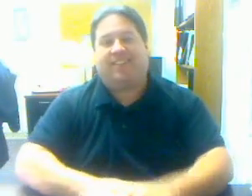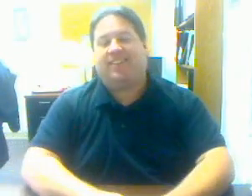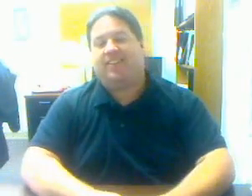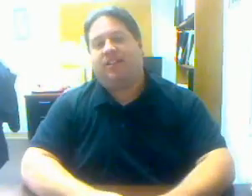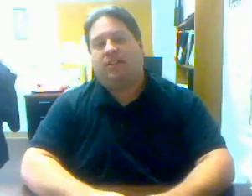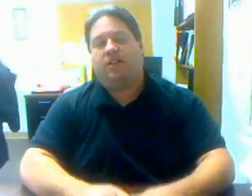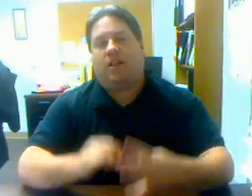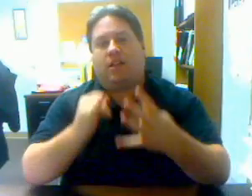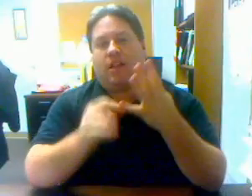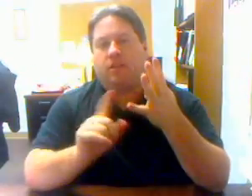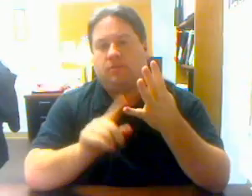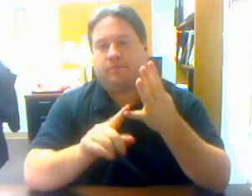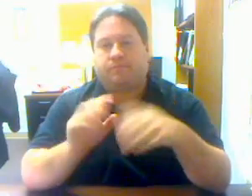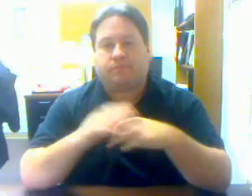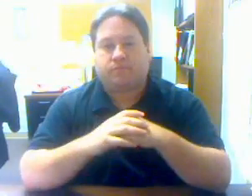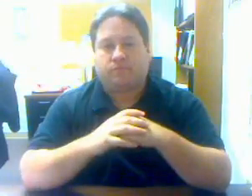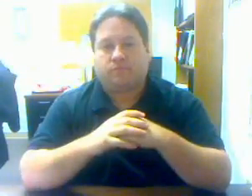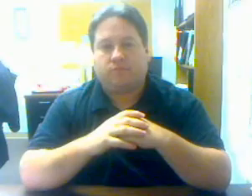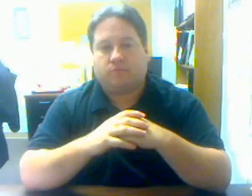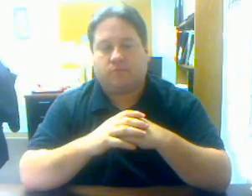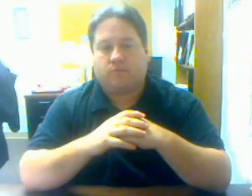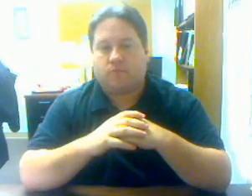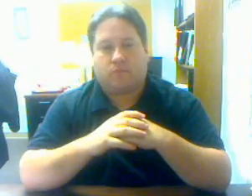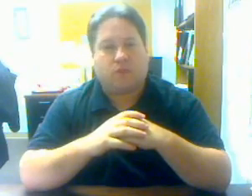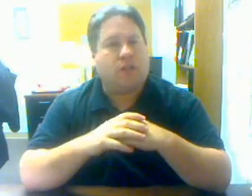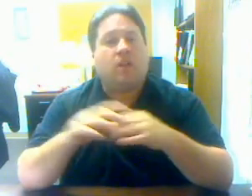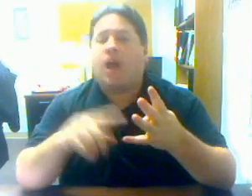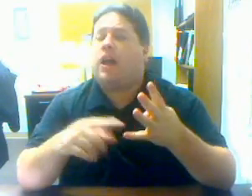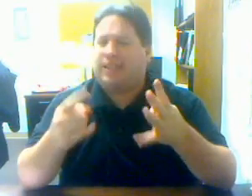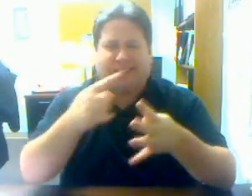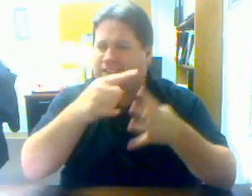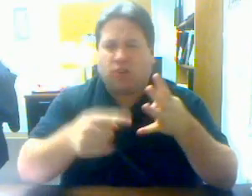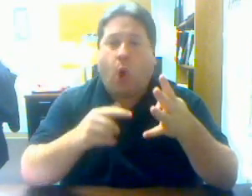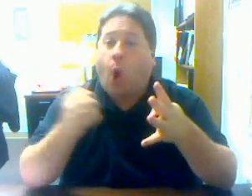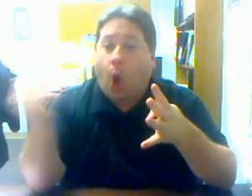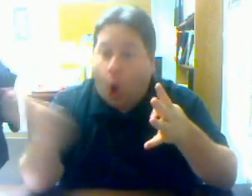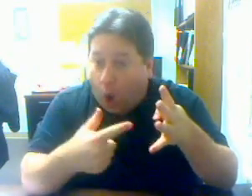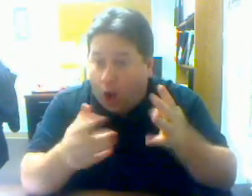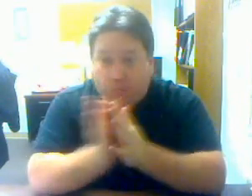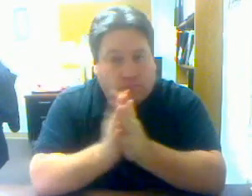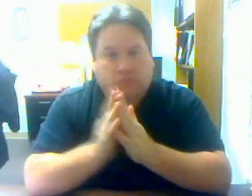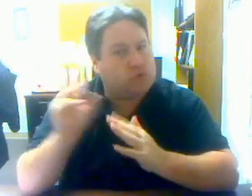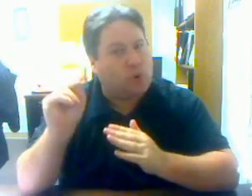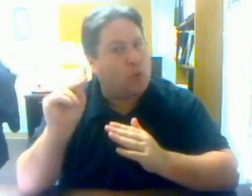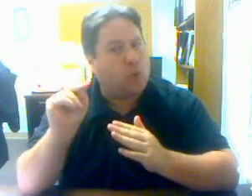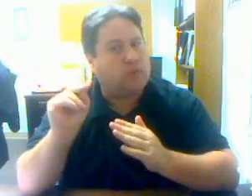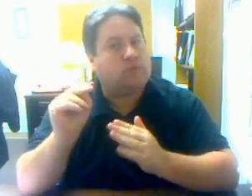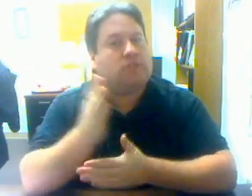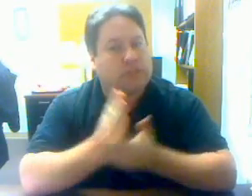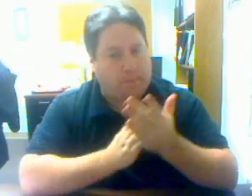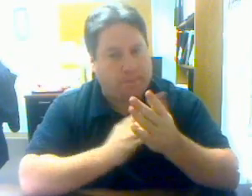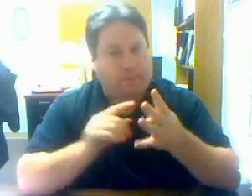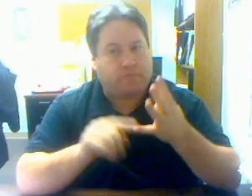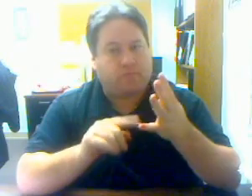The last major one that we have, and this is not inclusive, every possible motivation, these are the most common ones. The last is a sensory